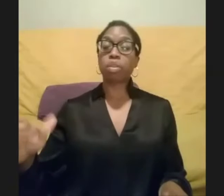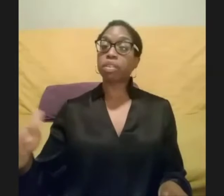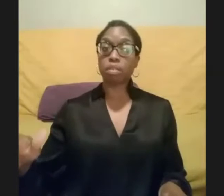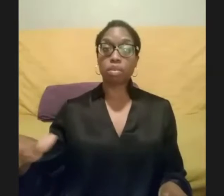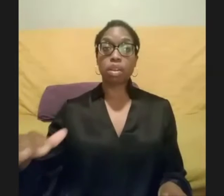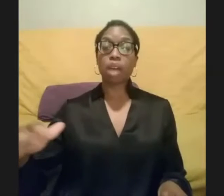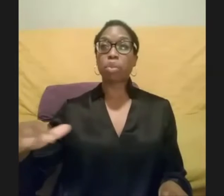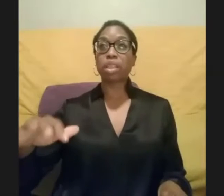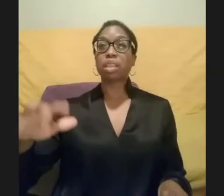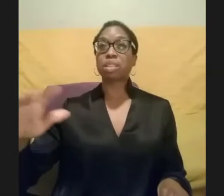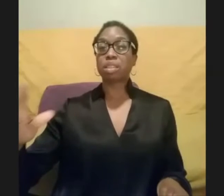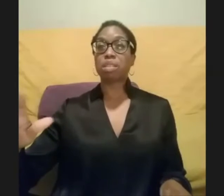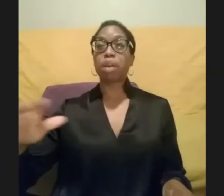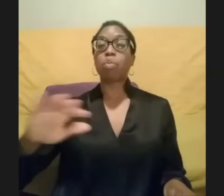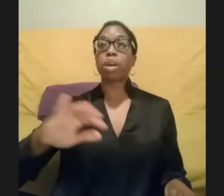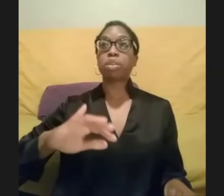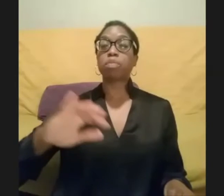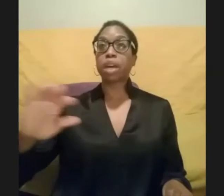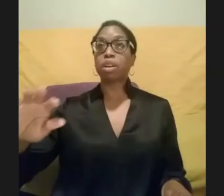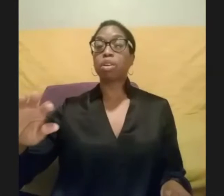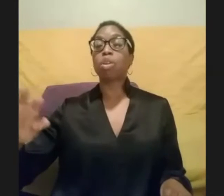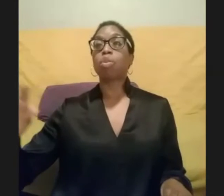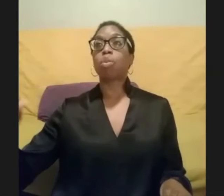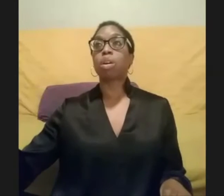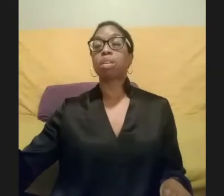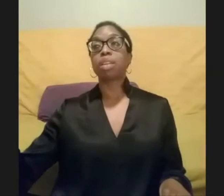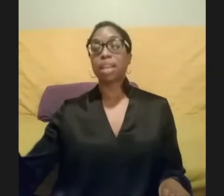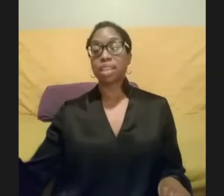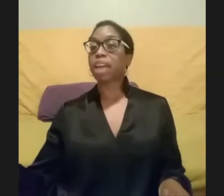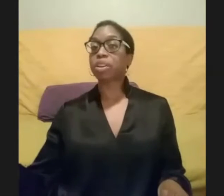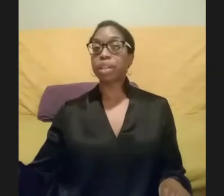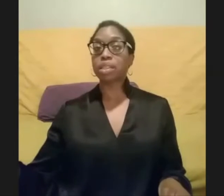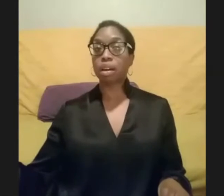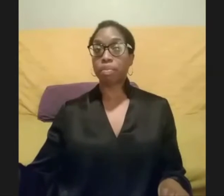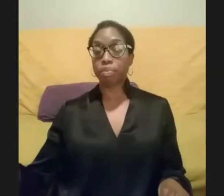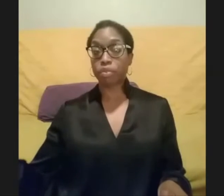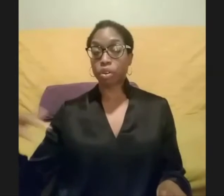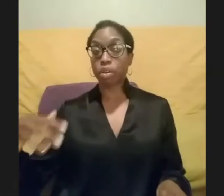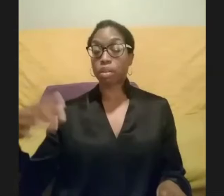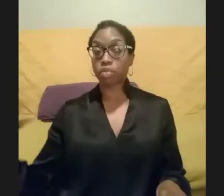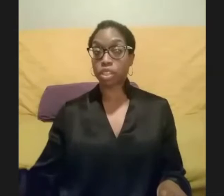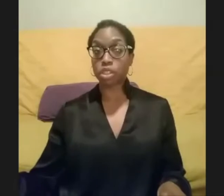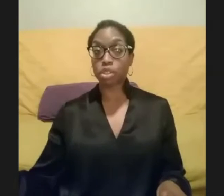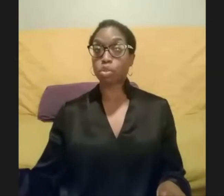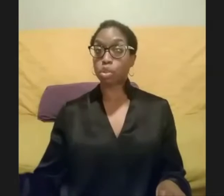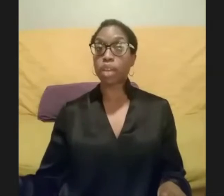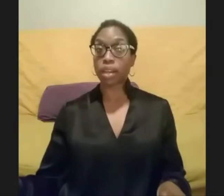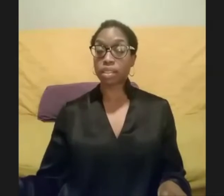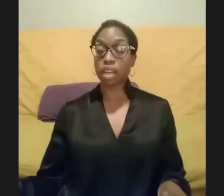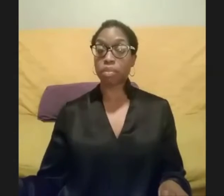equivocal or not really consistent about whether it's better or less accurate for physicians to do that exam in